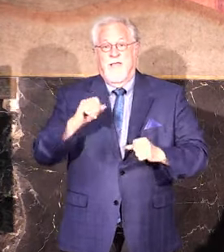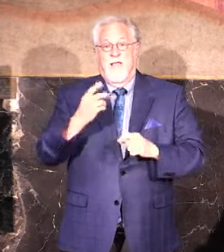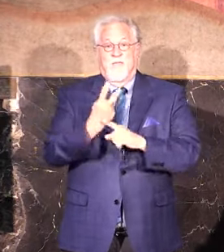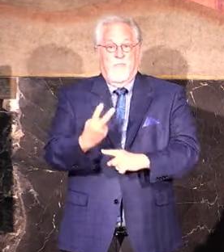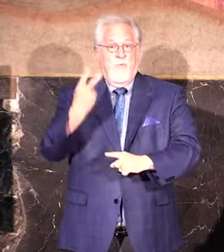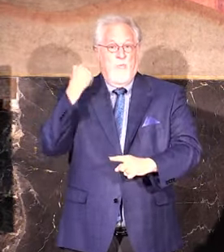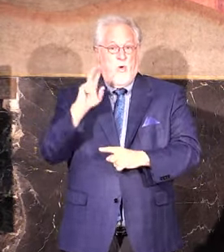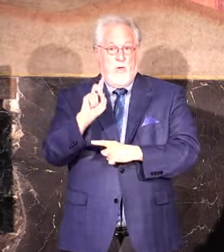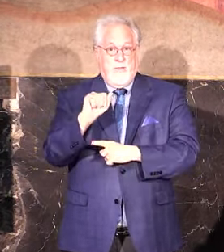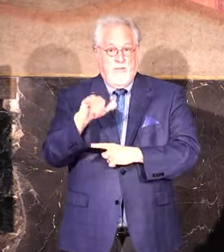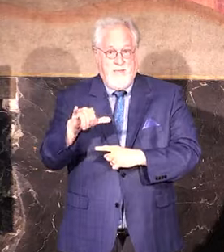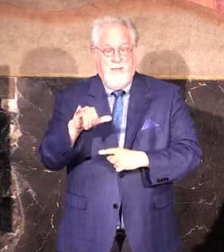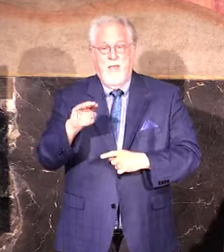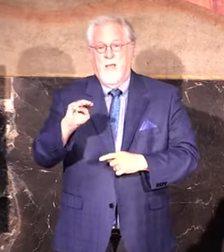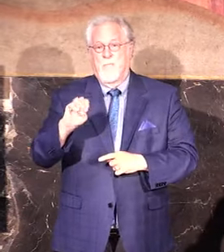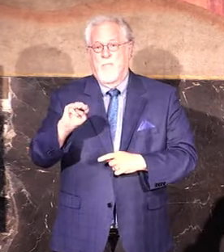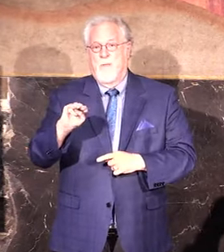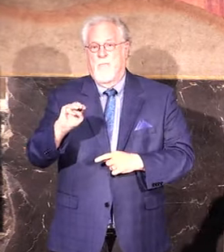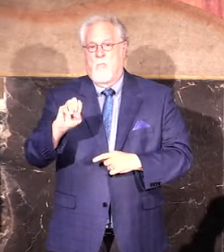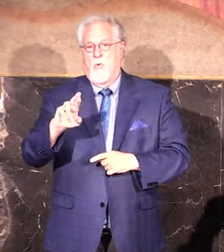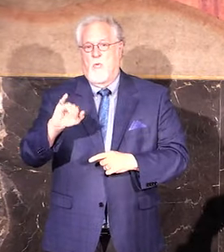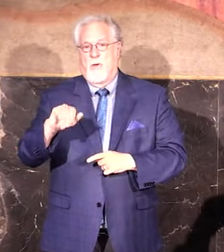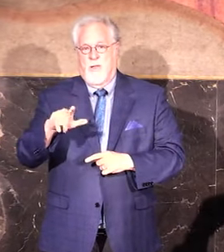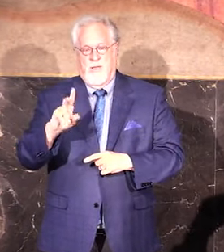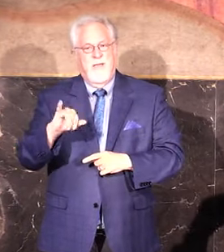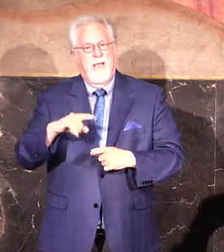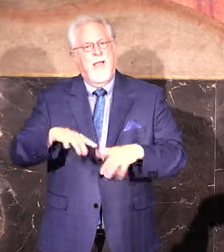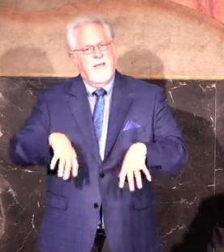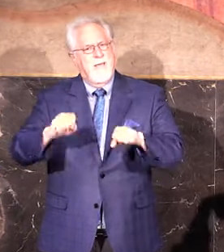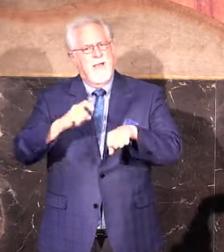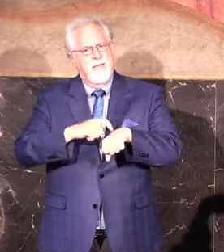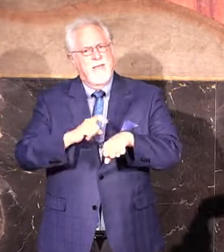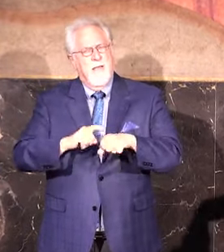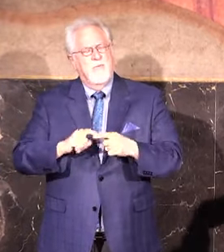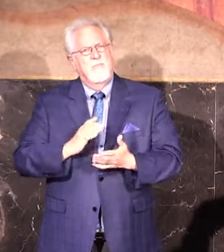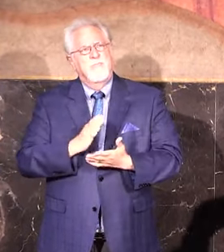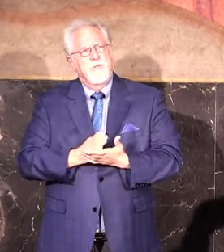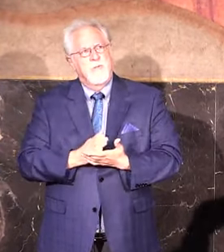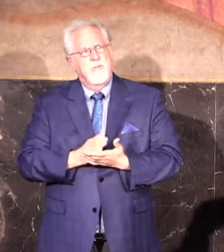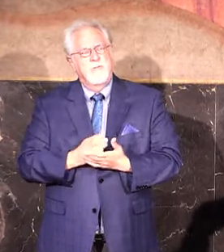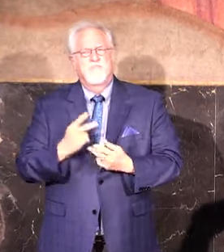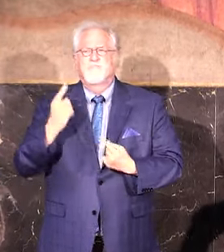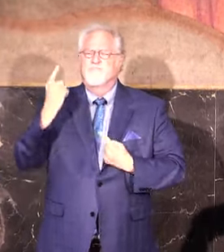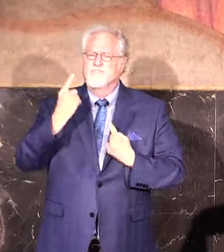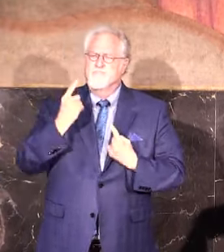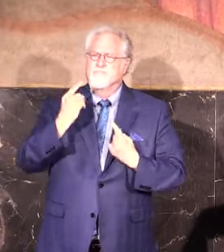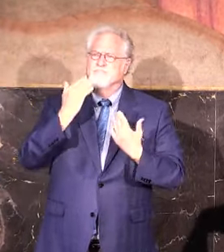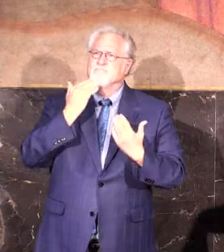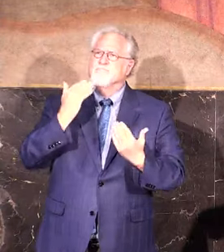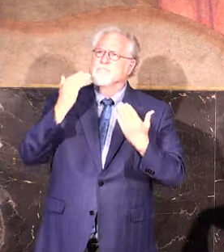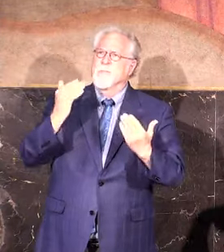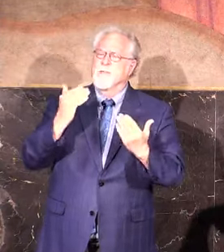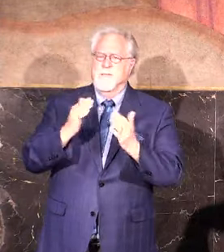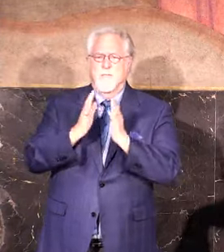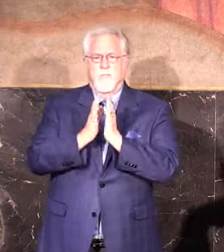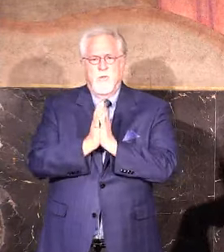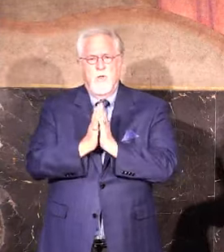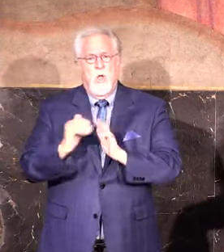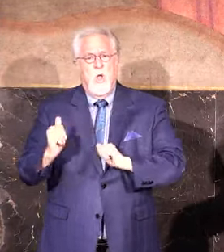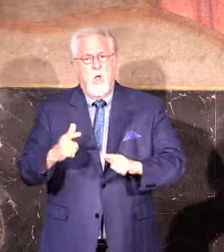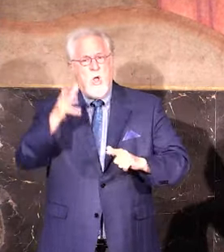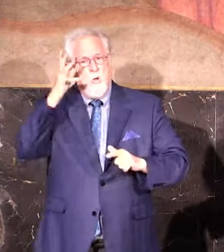Day and that they will take the time to pause, reflect, give thanks, pray for all of